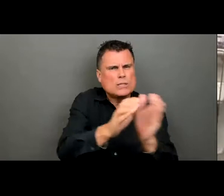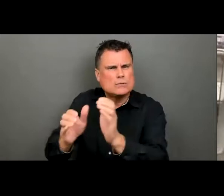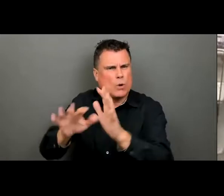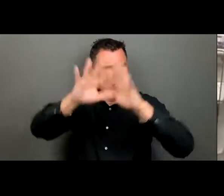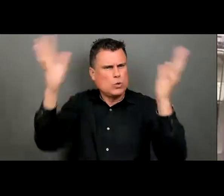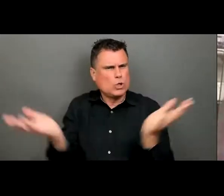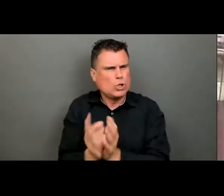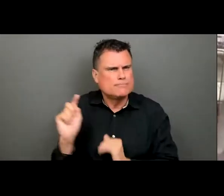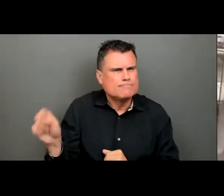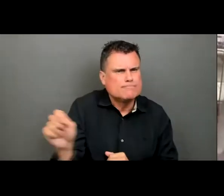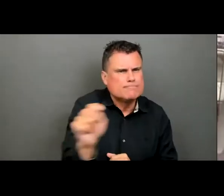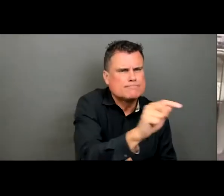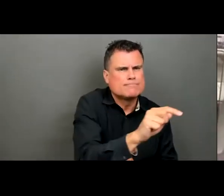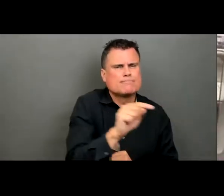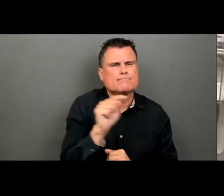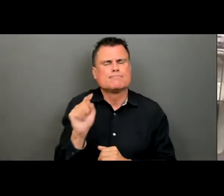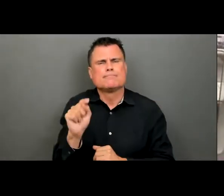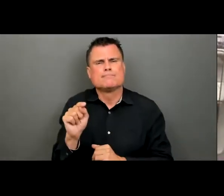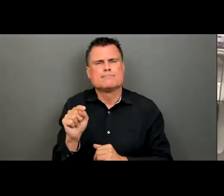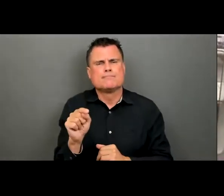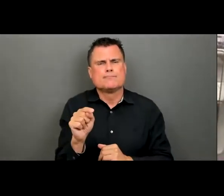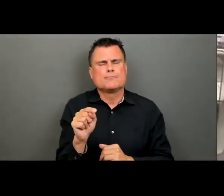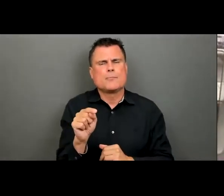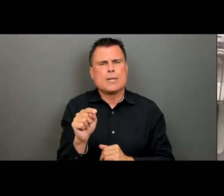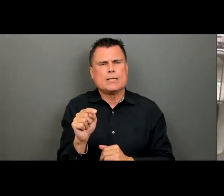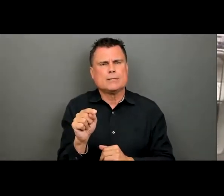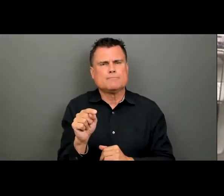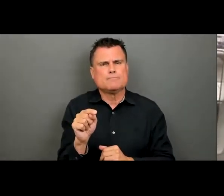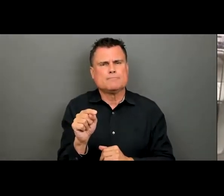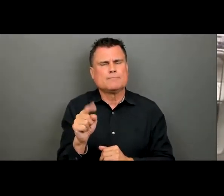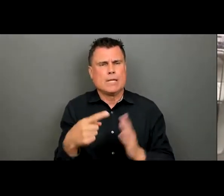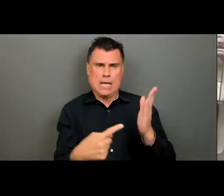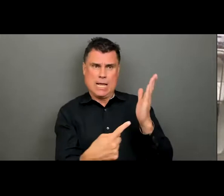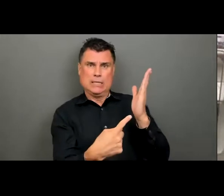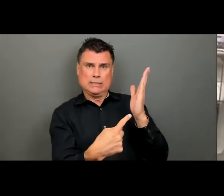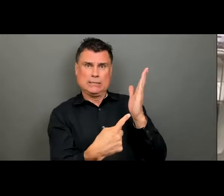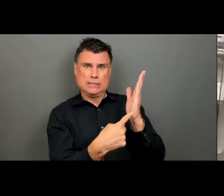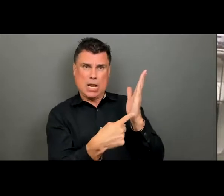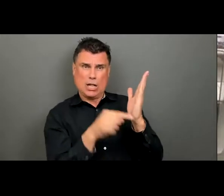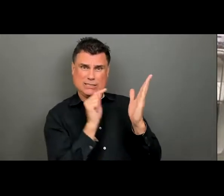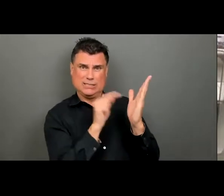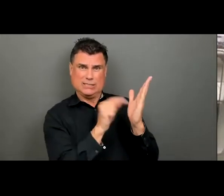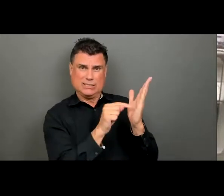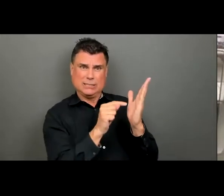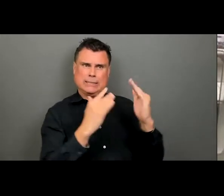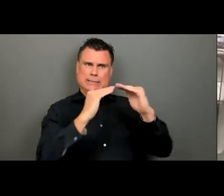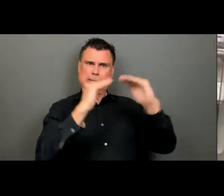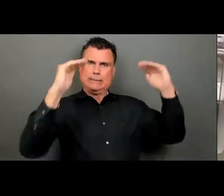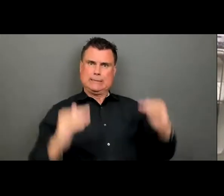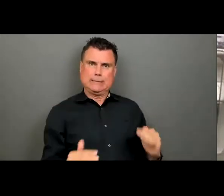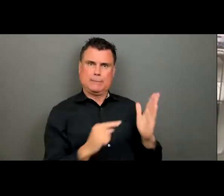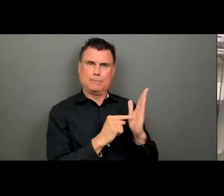is basically an ecosystem which includes the devices, gadgets, and